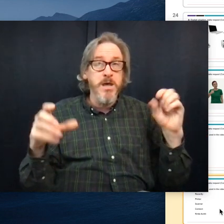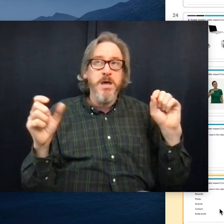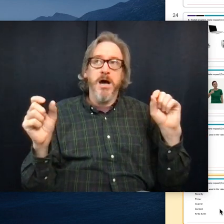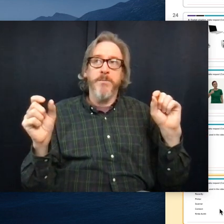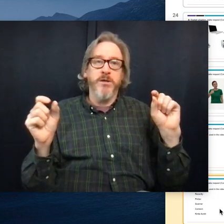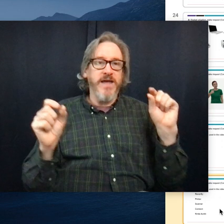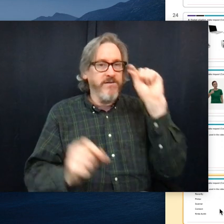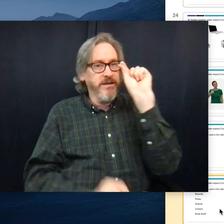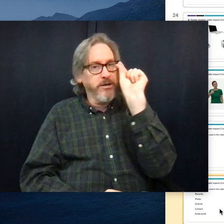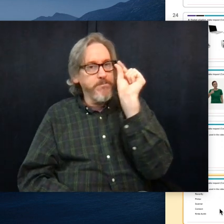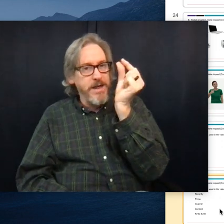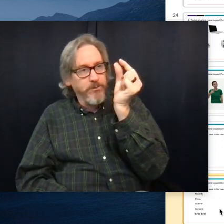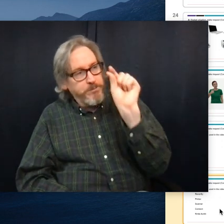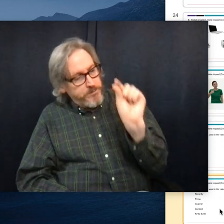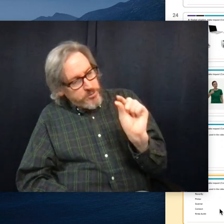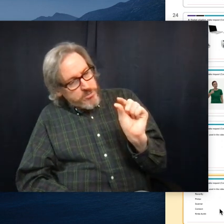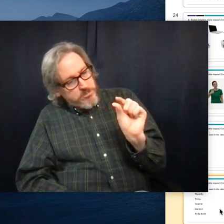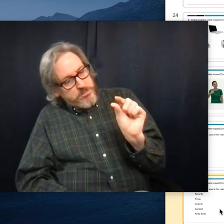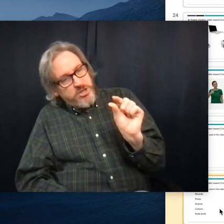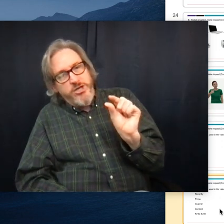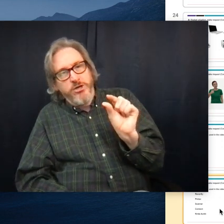that, they had little metal,